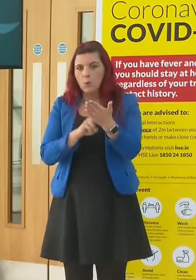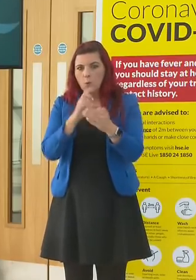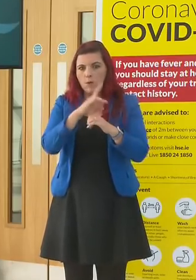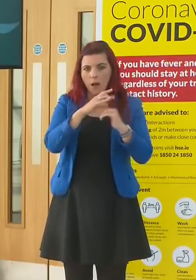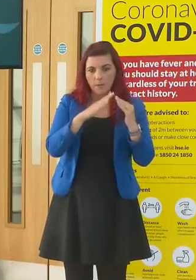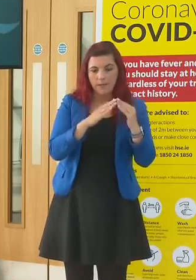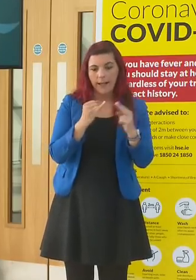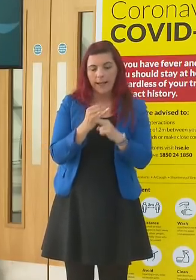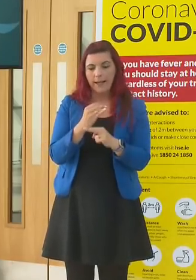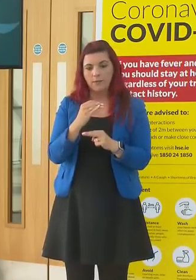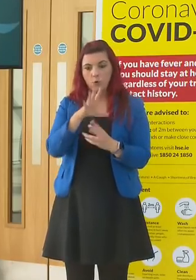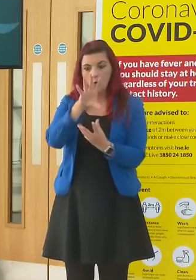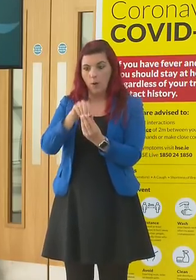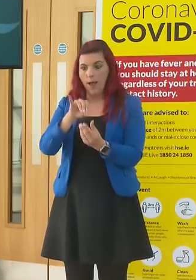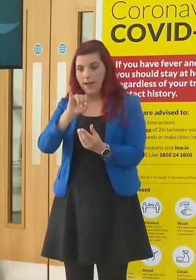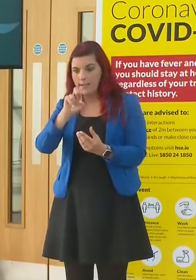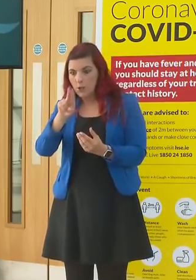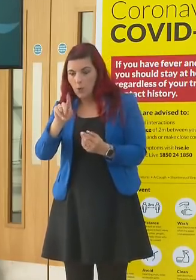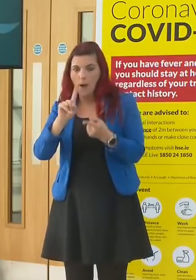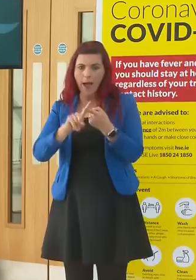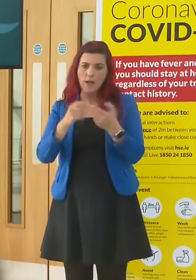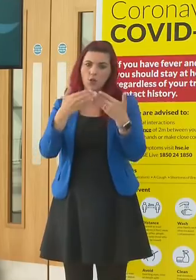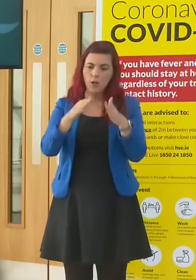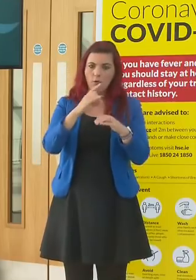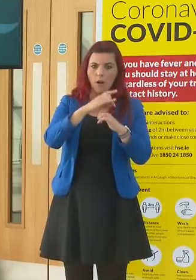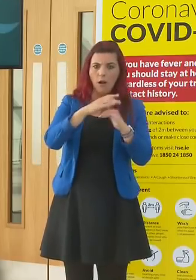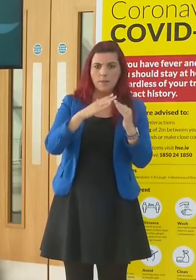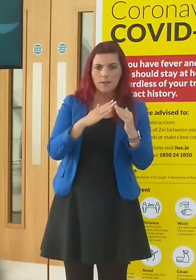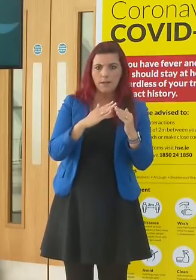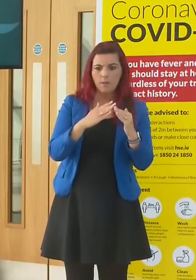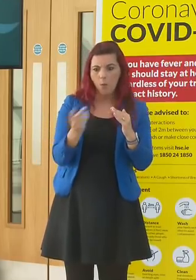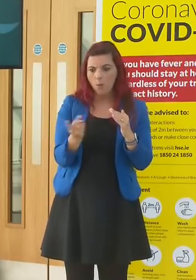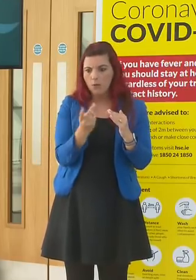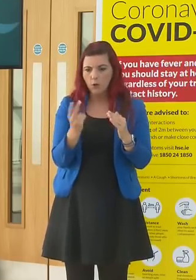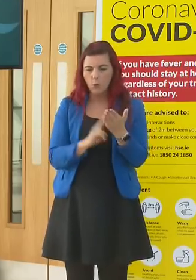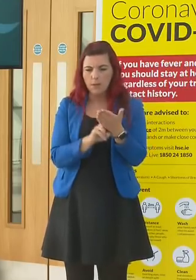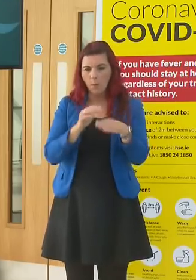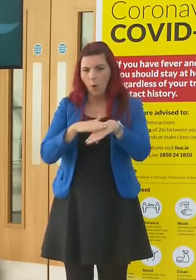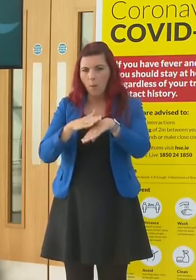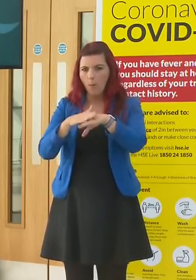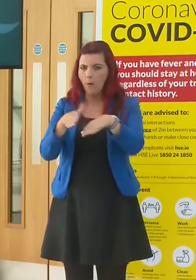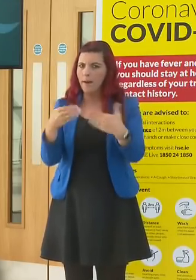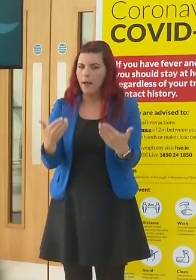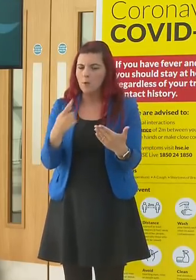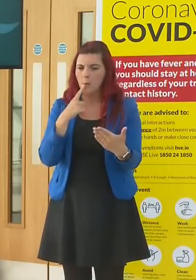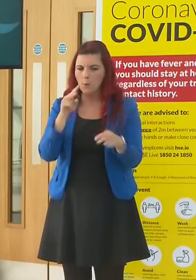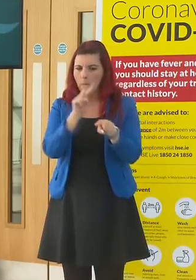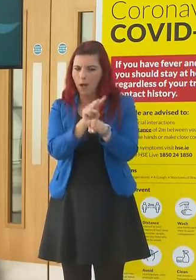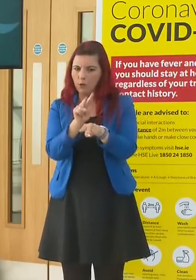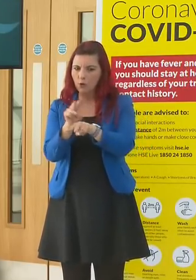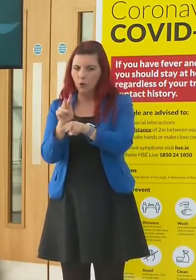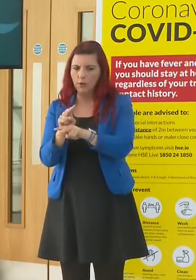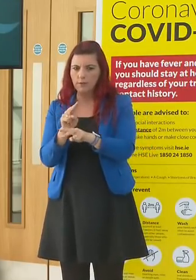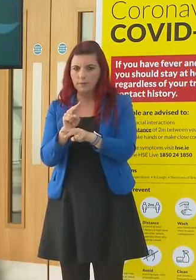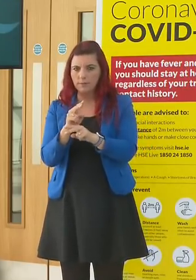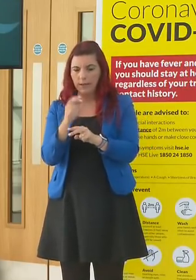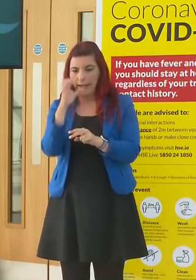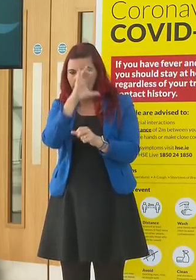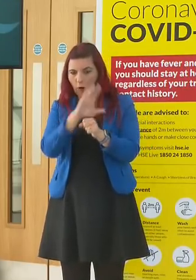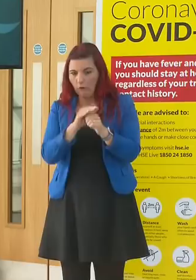in our total ICU and general hospital beds, and it's something that we will need to monitor very carefully in the coming